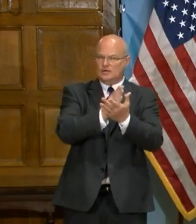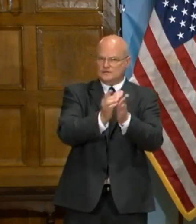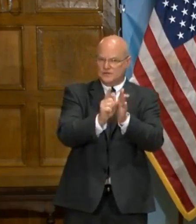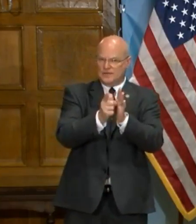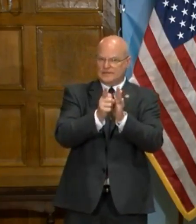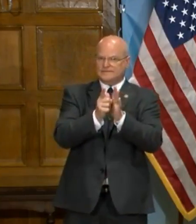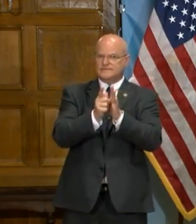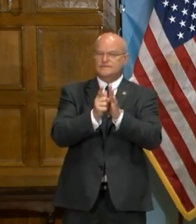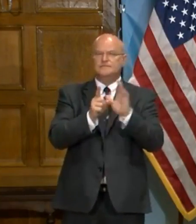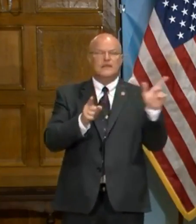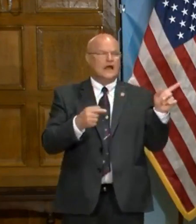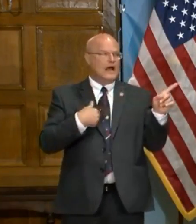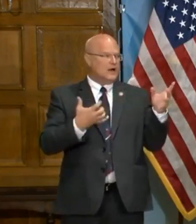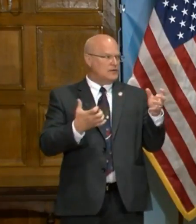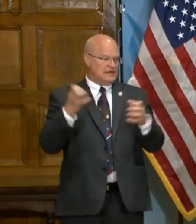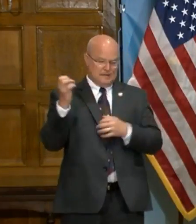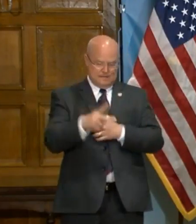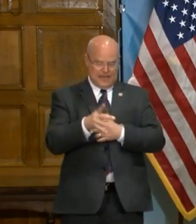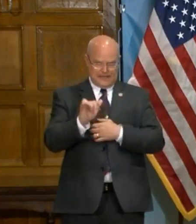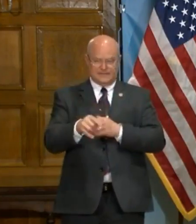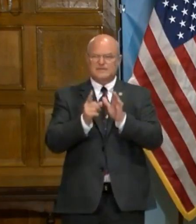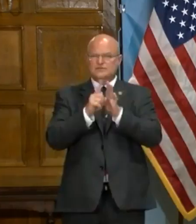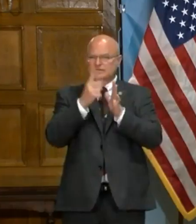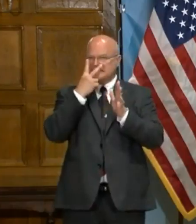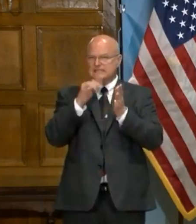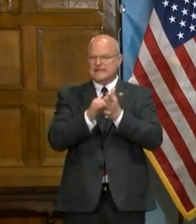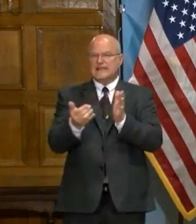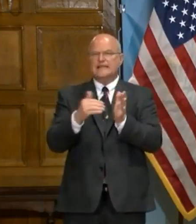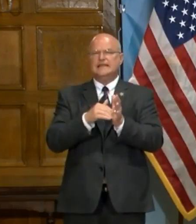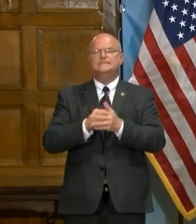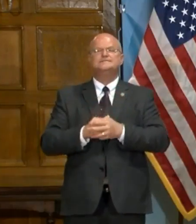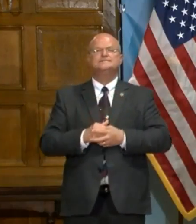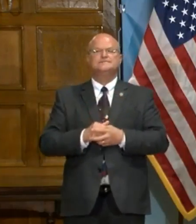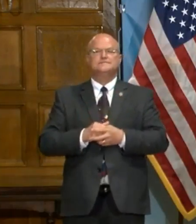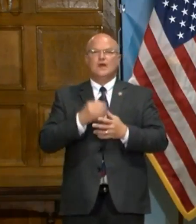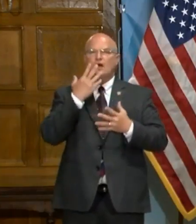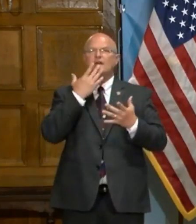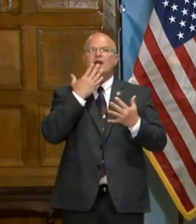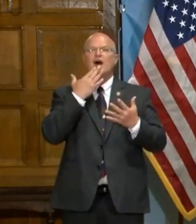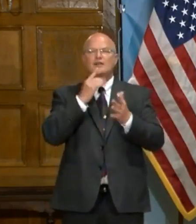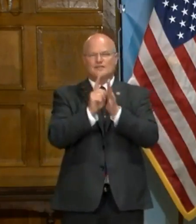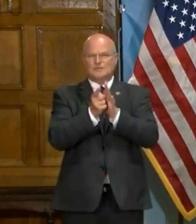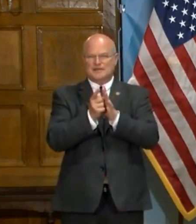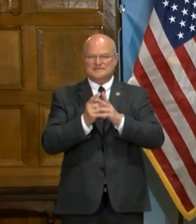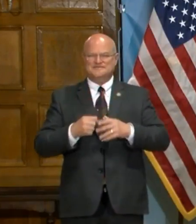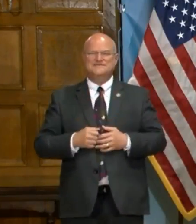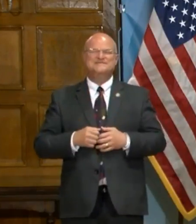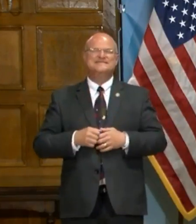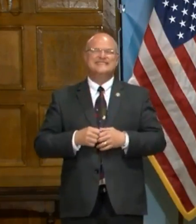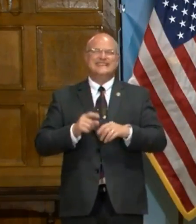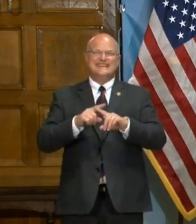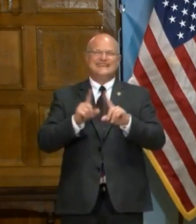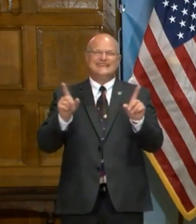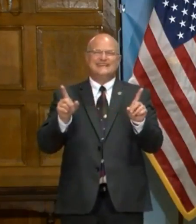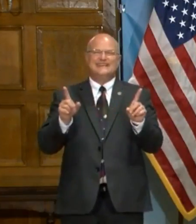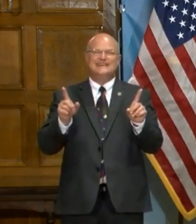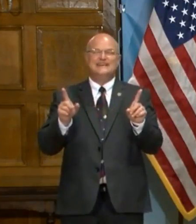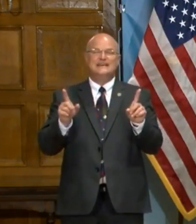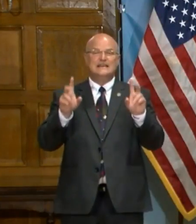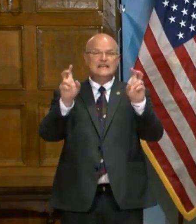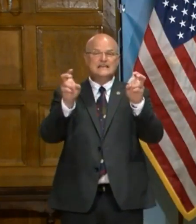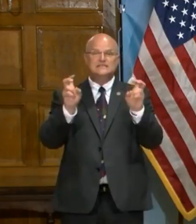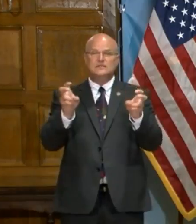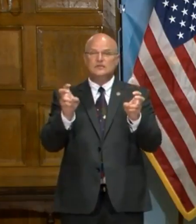just a second on this. I'm going to come back to that so you get to see that, all those colors there for a moment. But